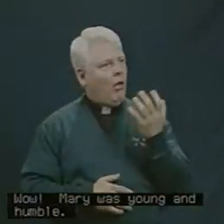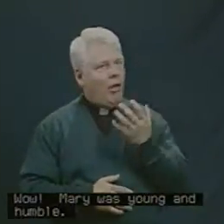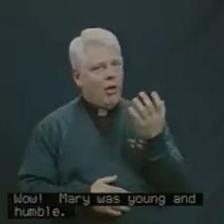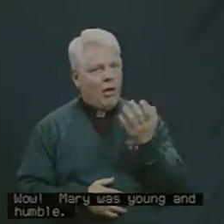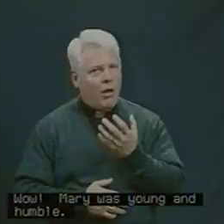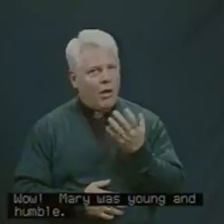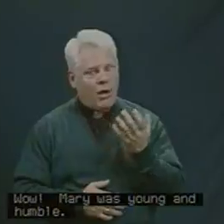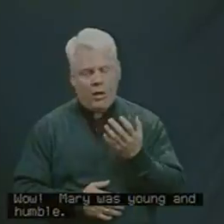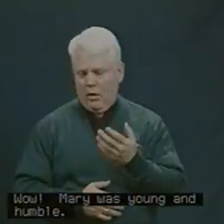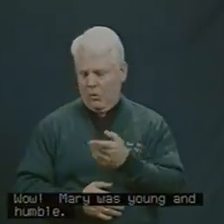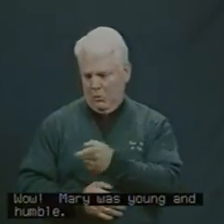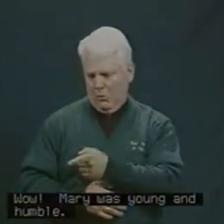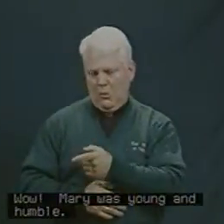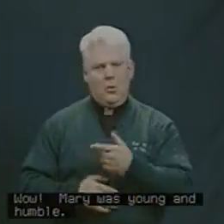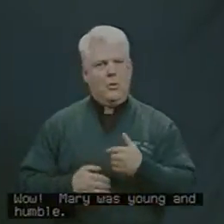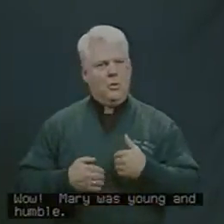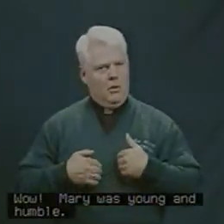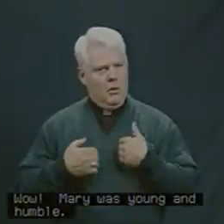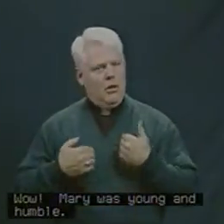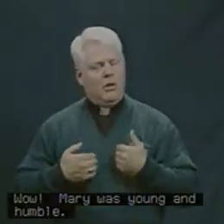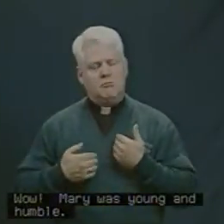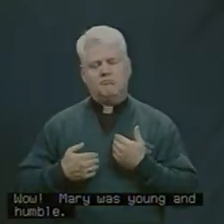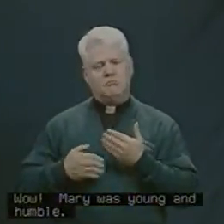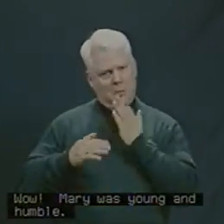Wow! Mary was young and humble.